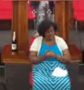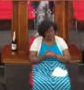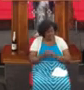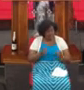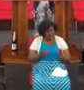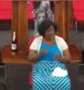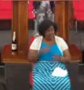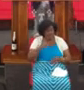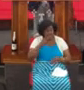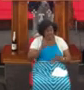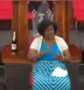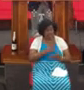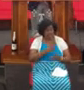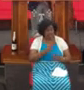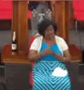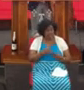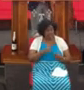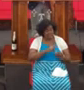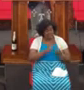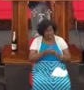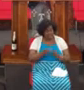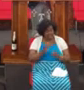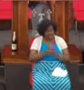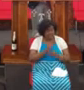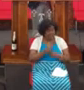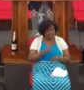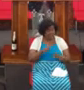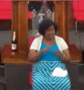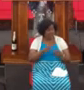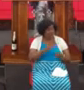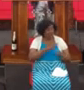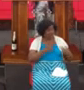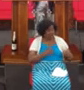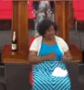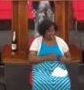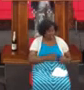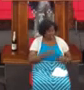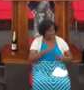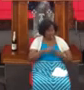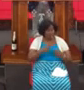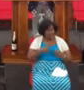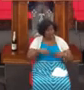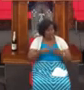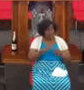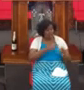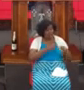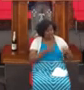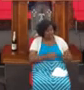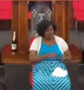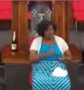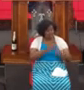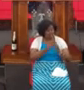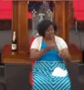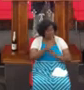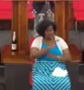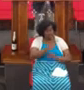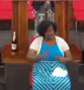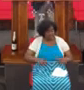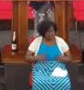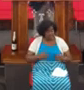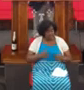say, you have religion, it should make it to your heart. And when it makes it to your heart, it will change your life. It